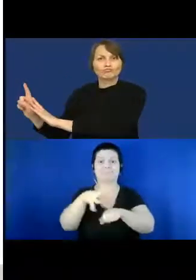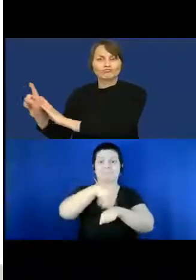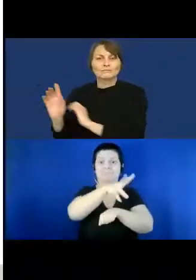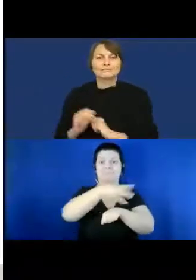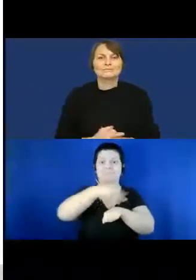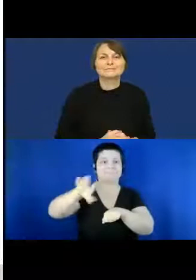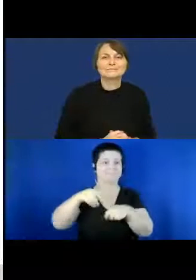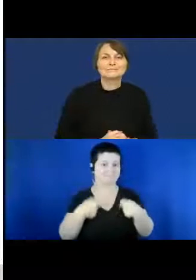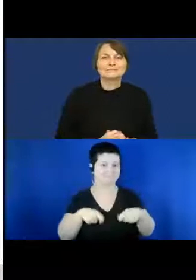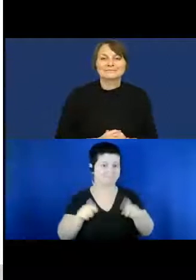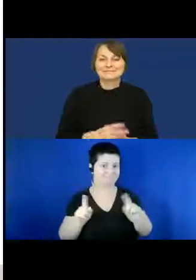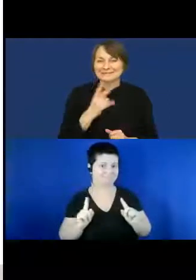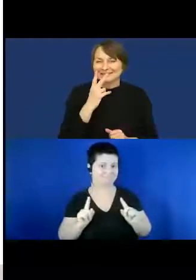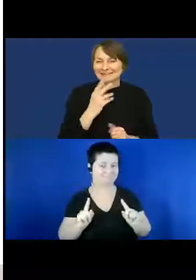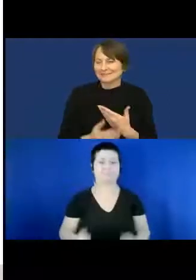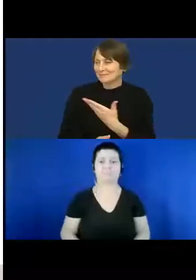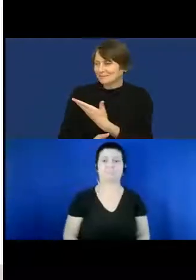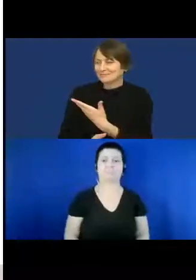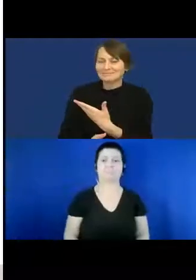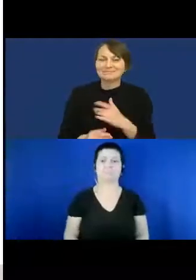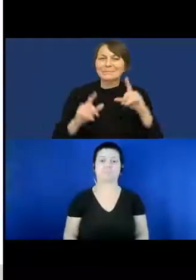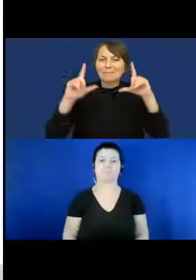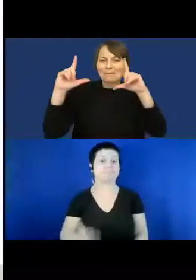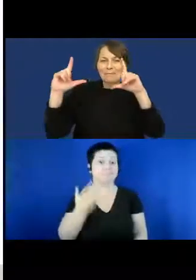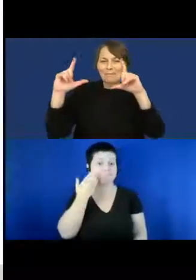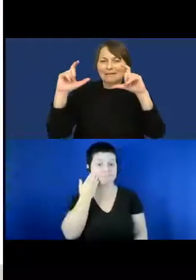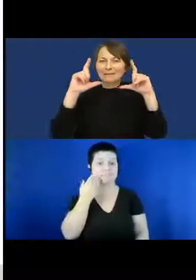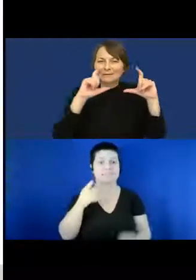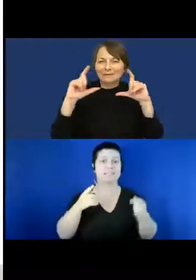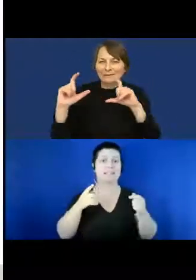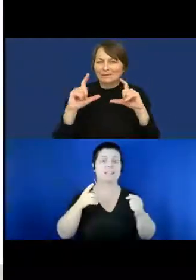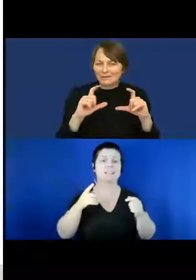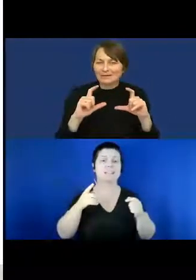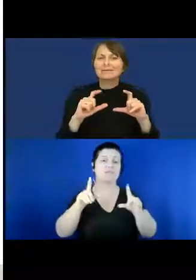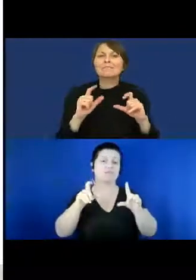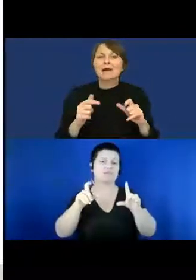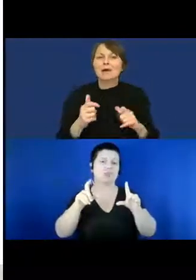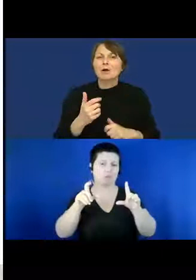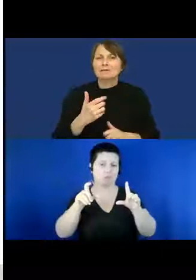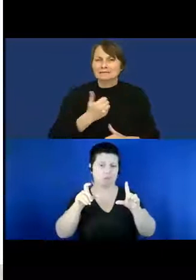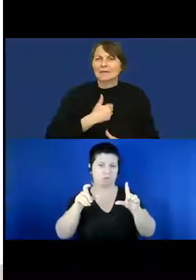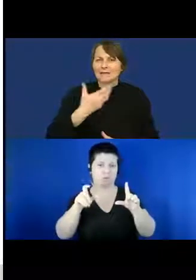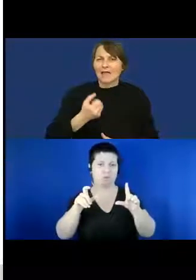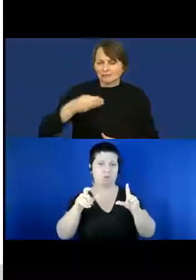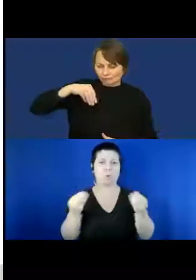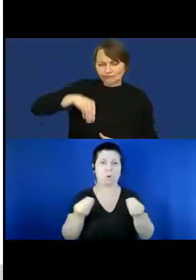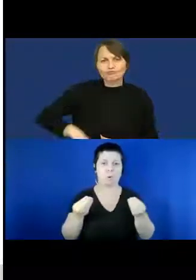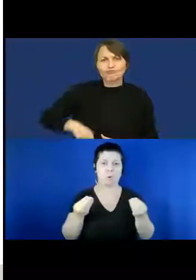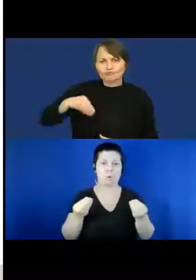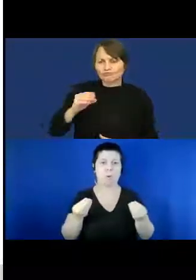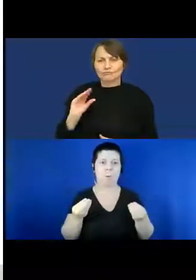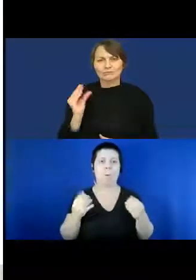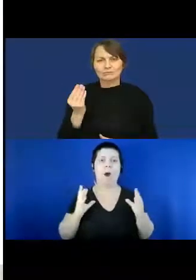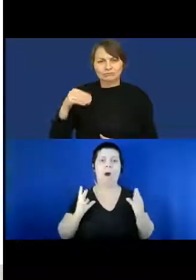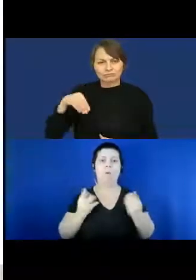And here I show you different images of the mobile application and the haptic vest